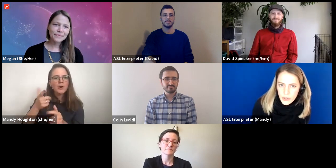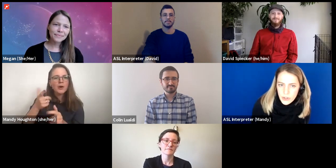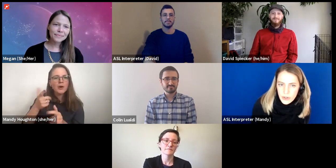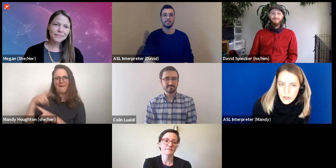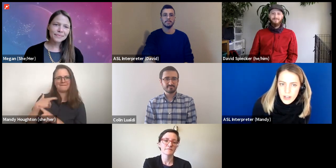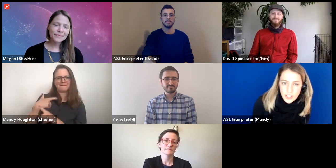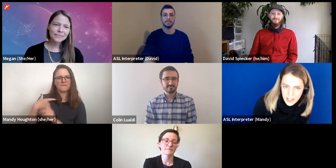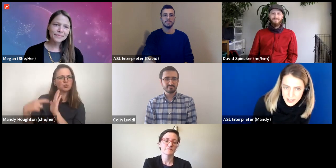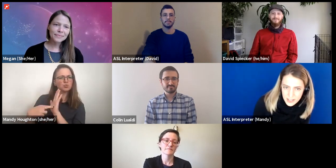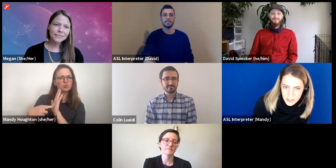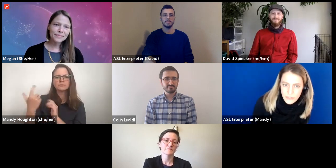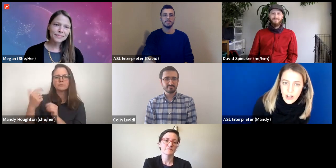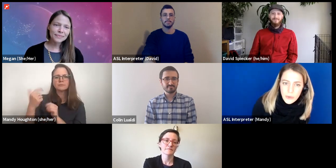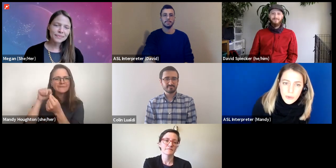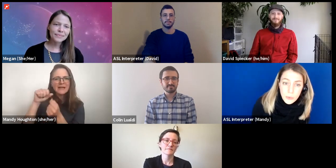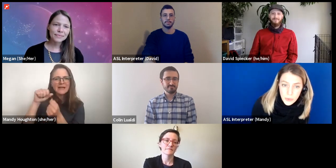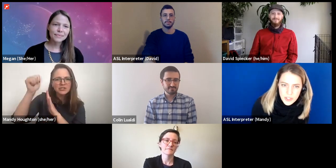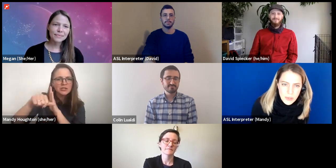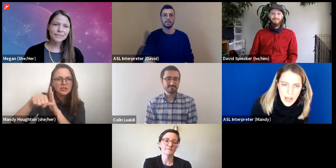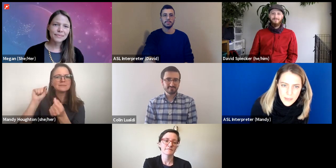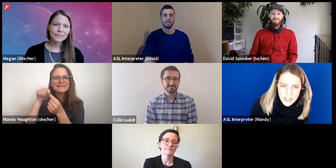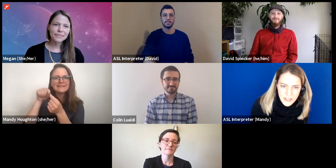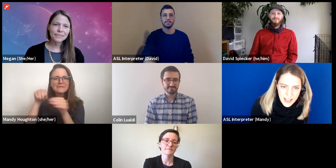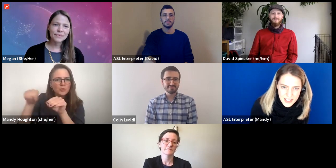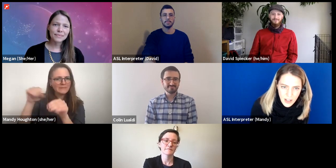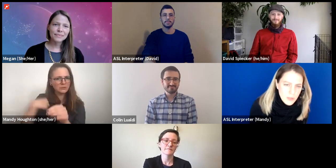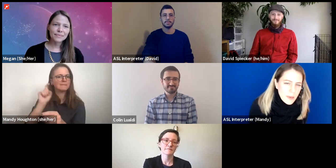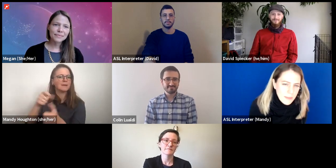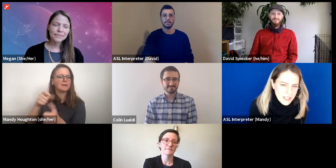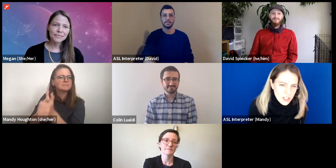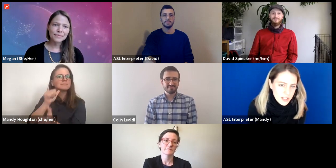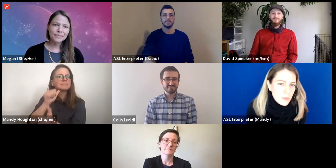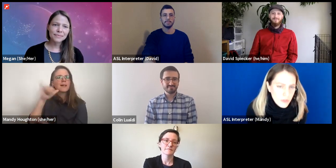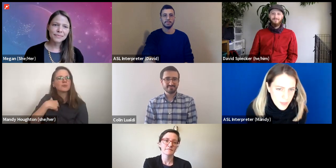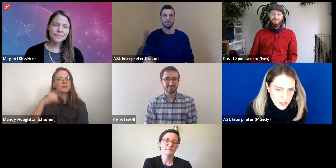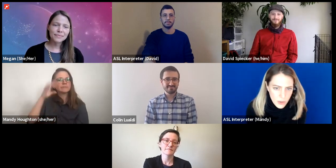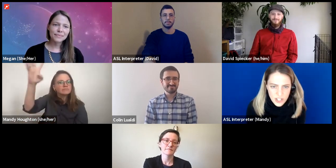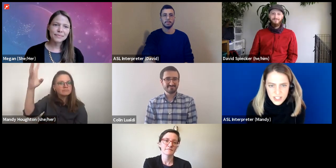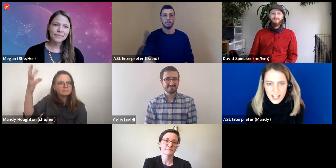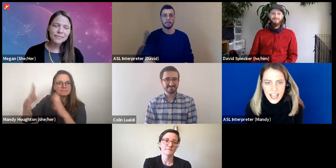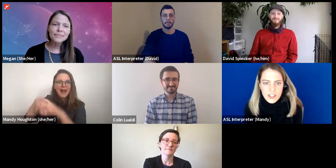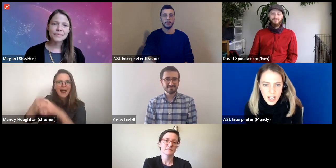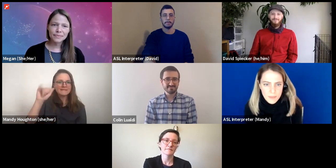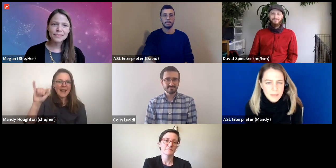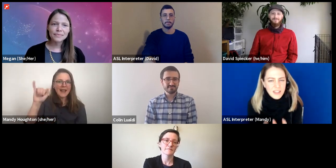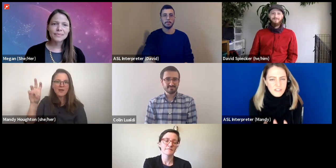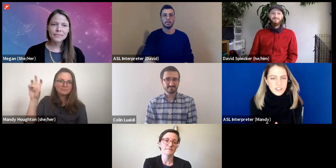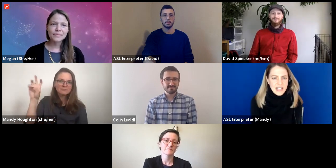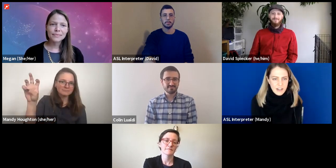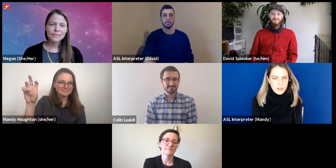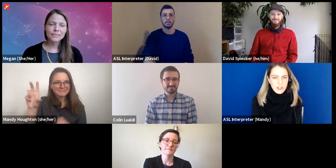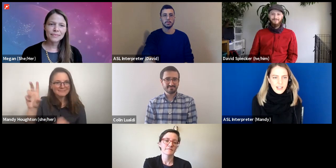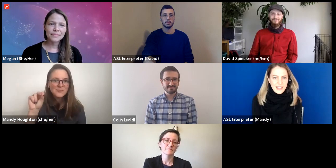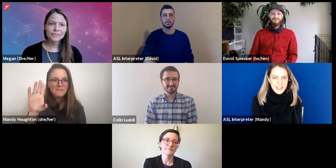could adjust to follow the rules and parameters of ASL. So maybe it means adjusting a movement or adjusting a hand shape, something that